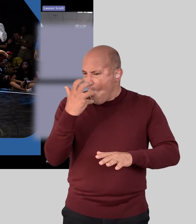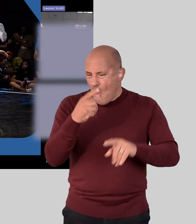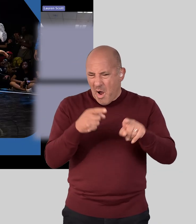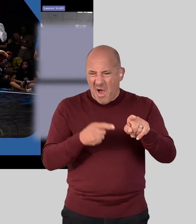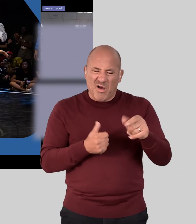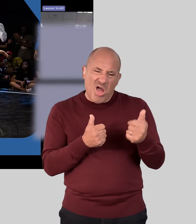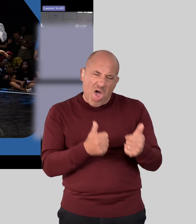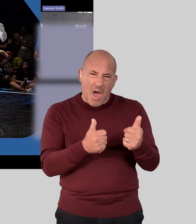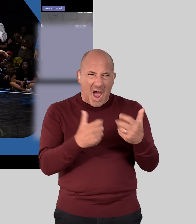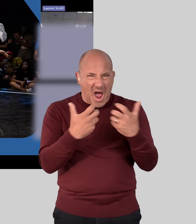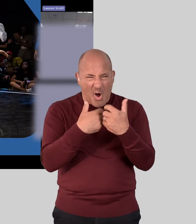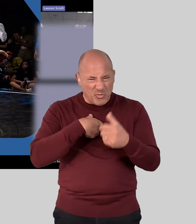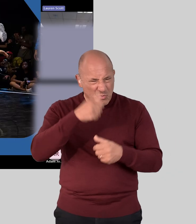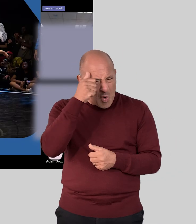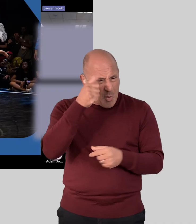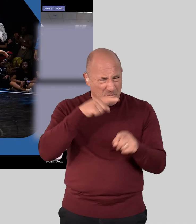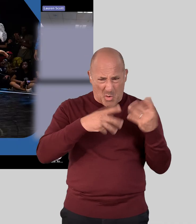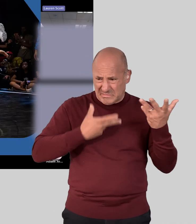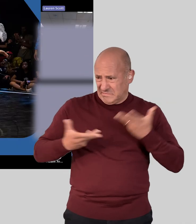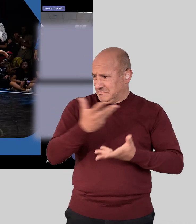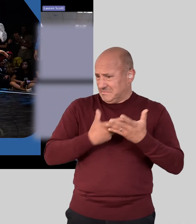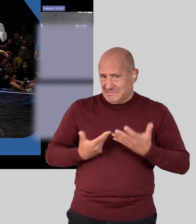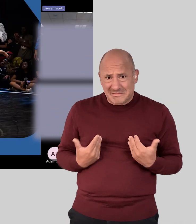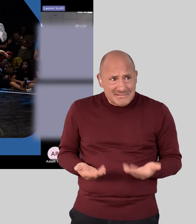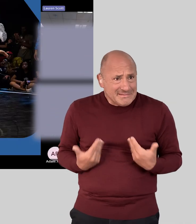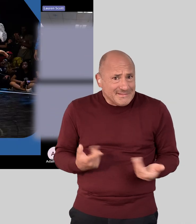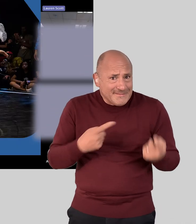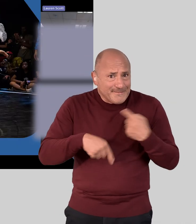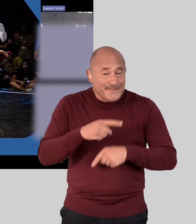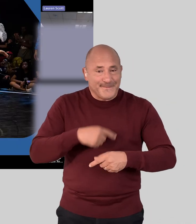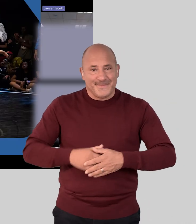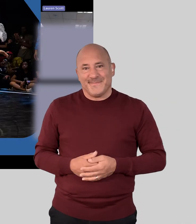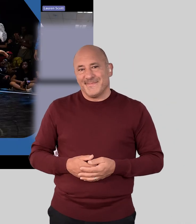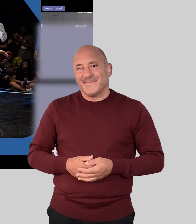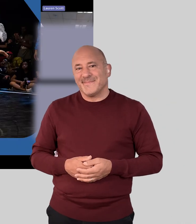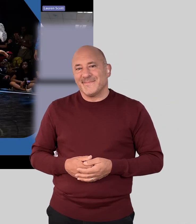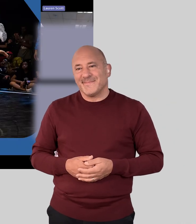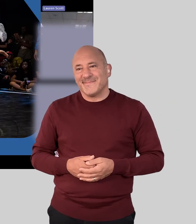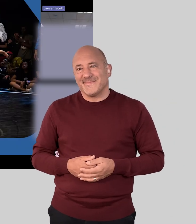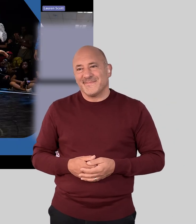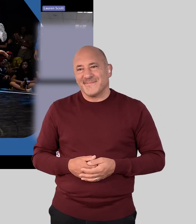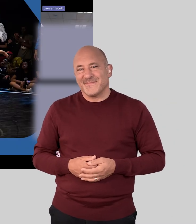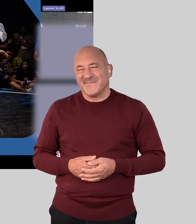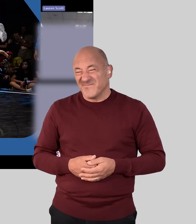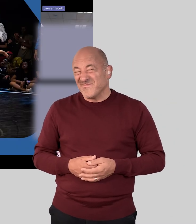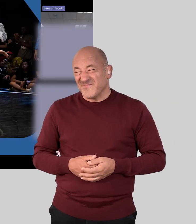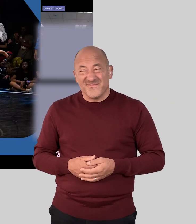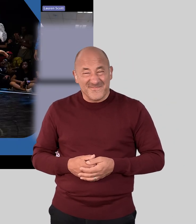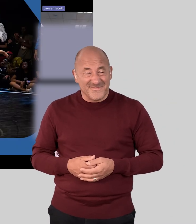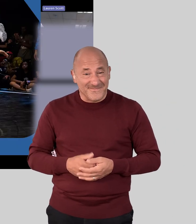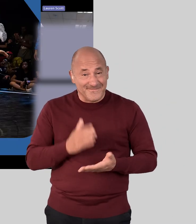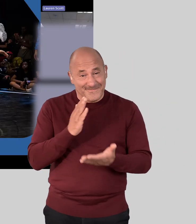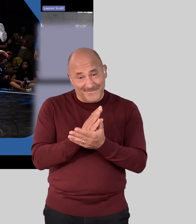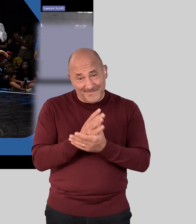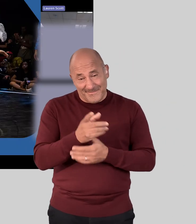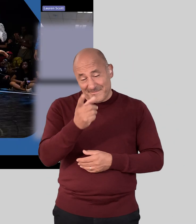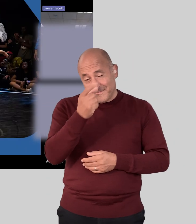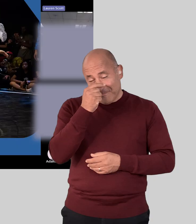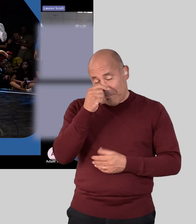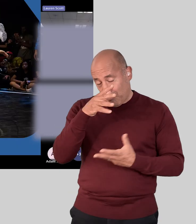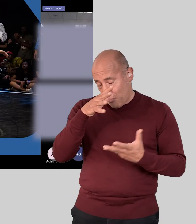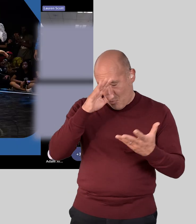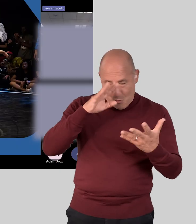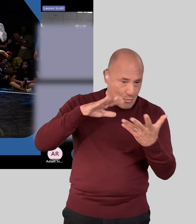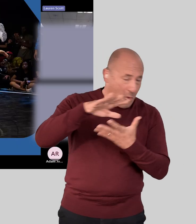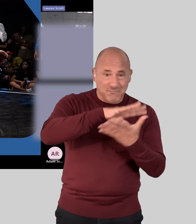people watching not really knowing how you win or how you recognize that one skill is more than another. And it